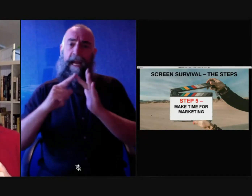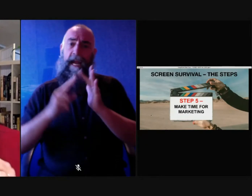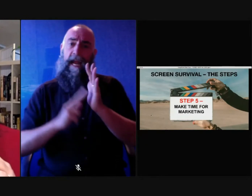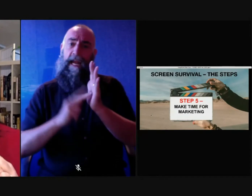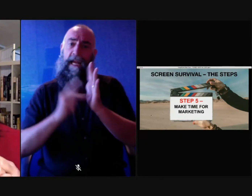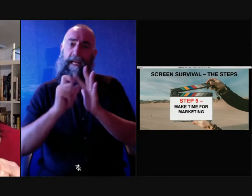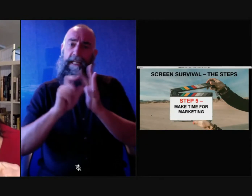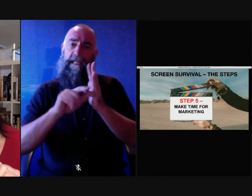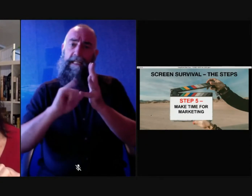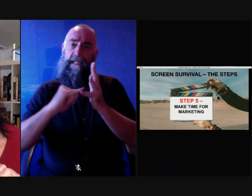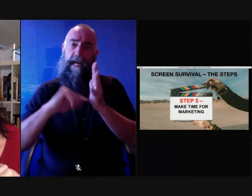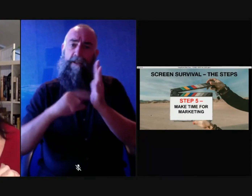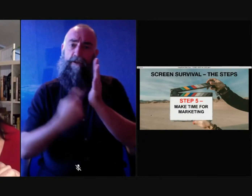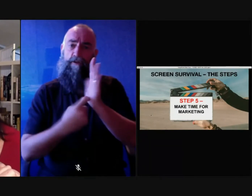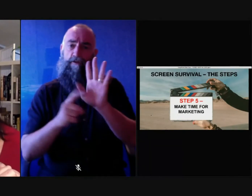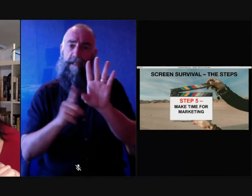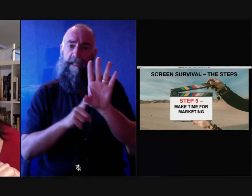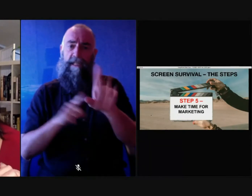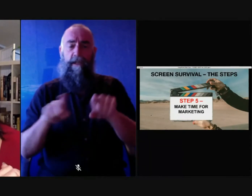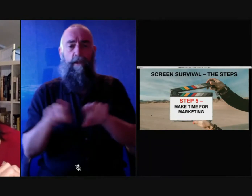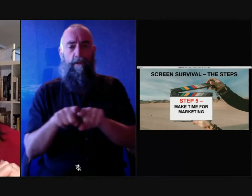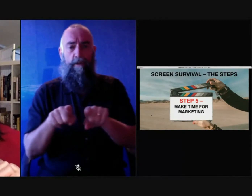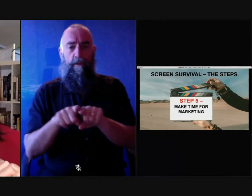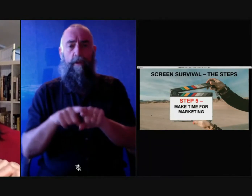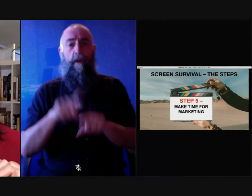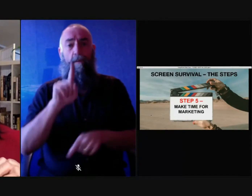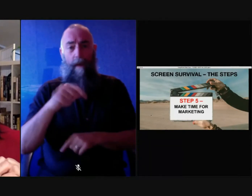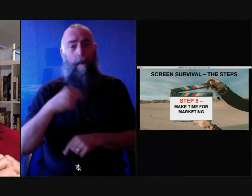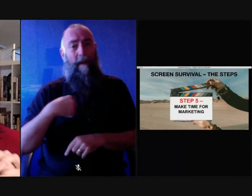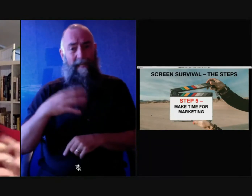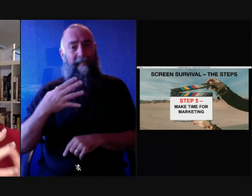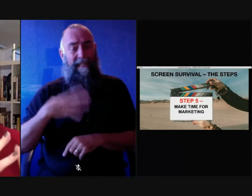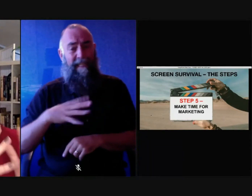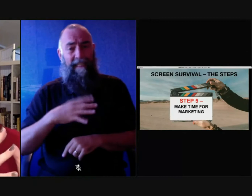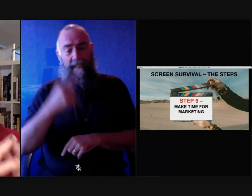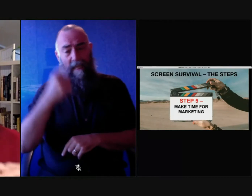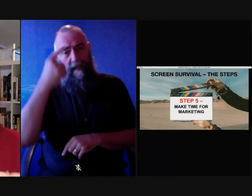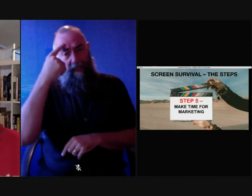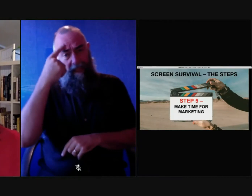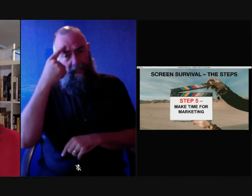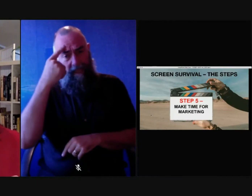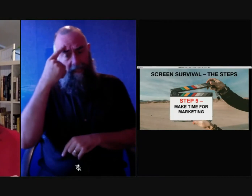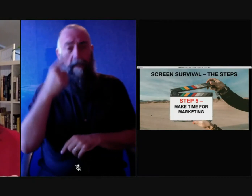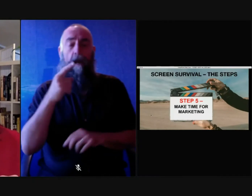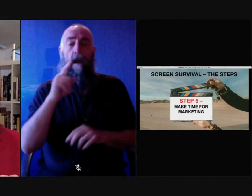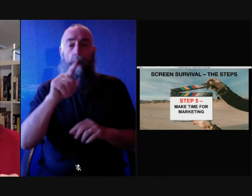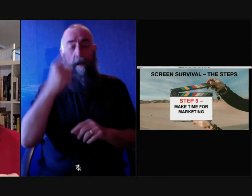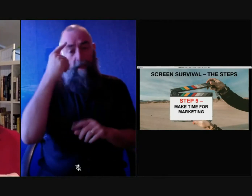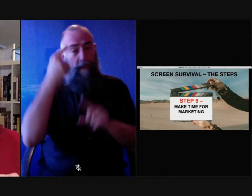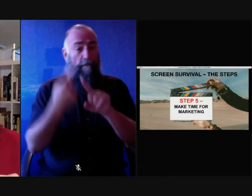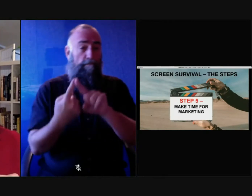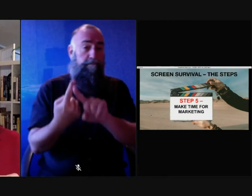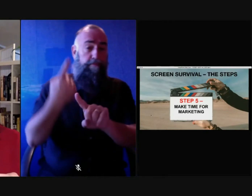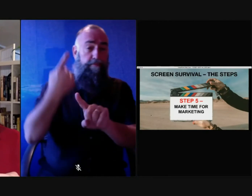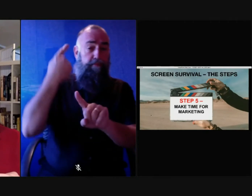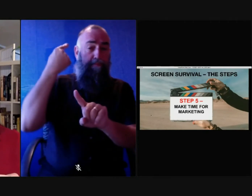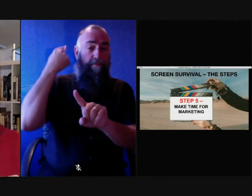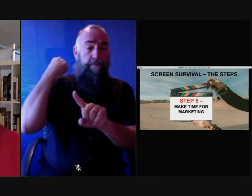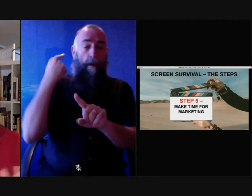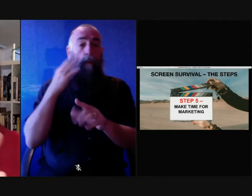sound counterintuitive, but historically, when we've had previous times of